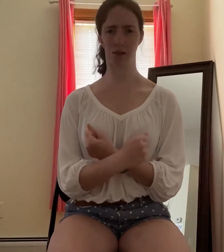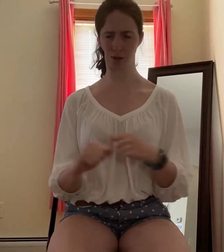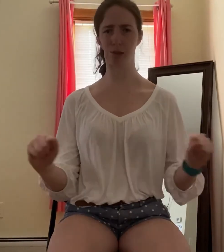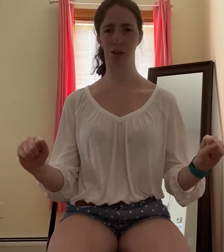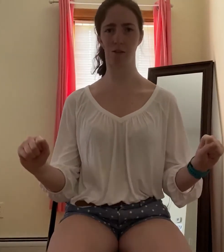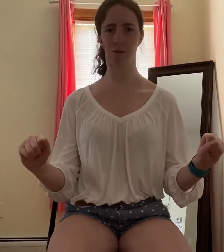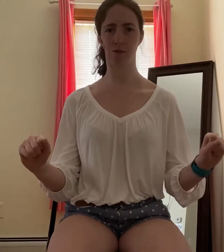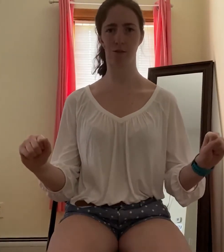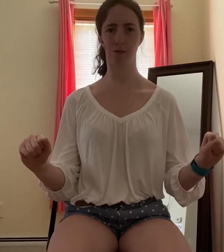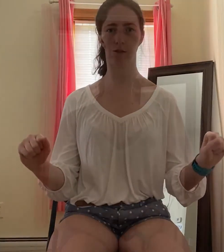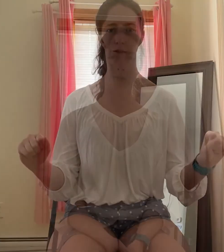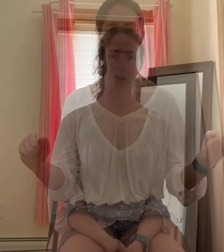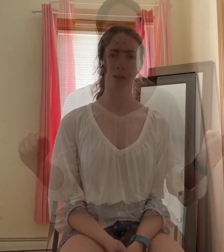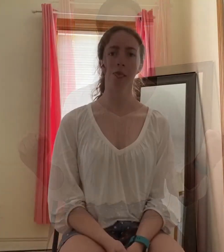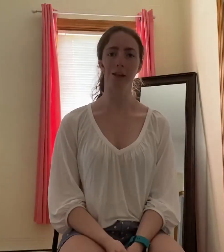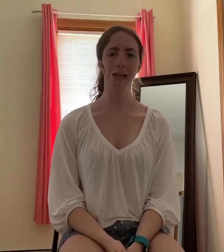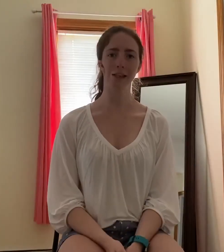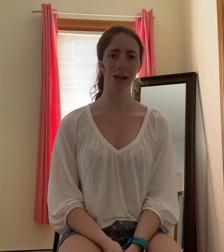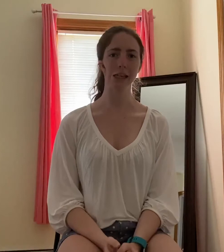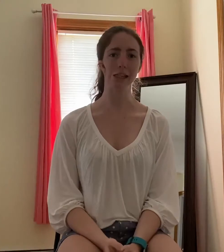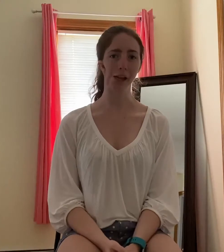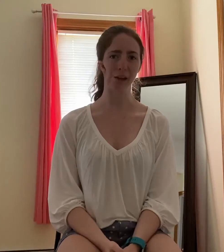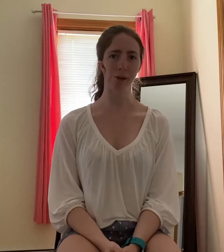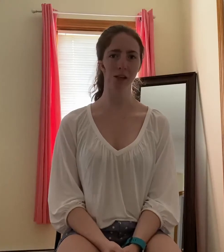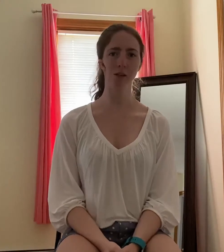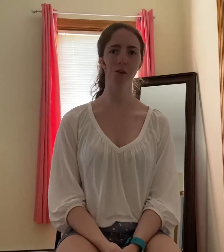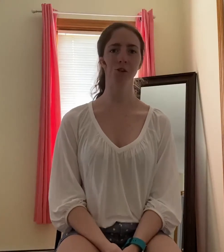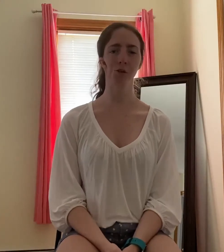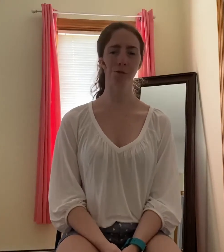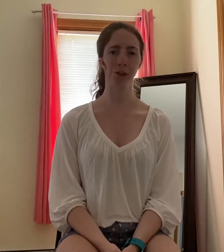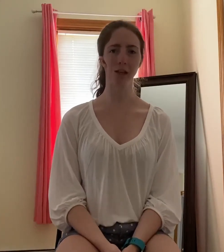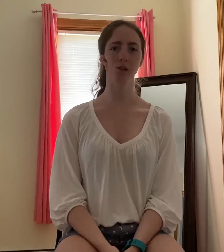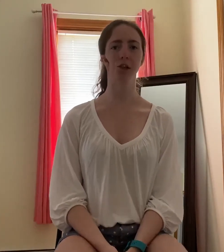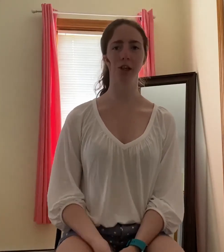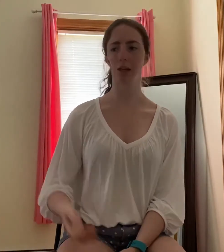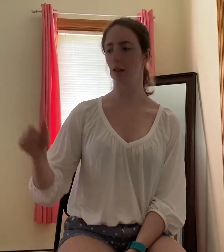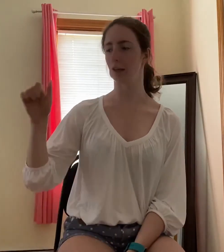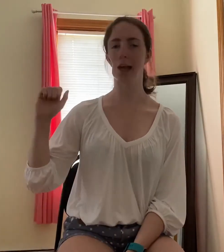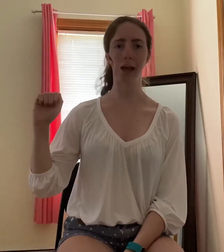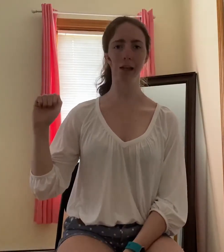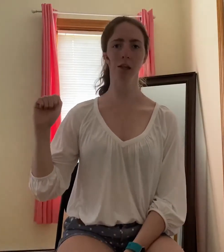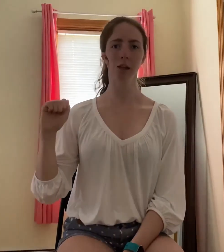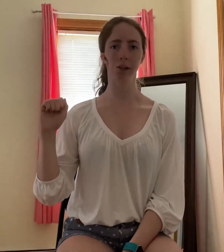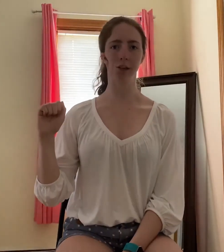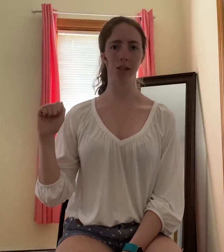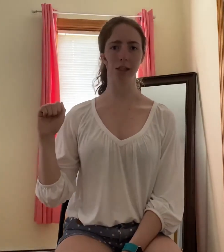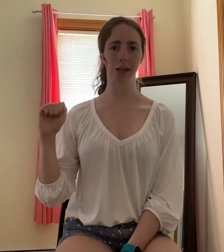I'm safe. The next sign is ambulance. So for this, you're going to send the letter A, and you're going to take